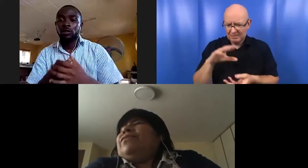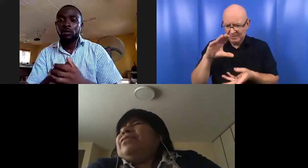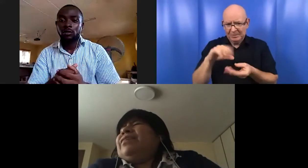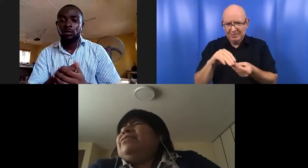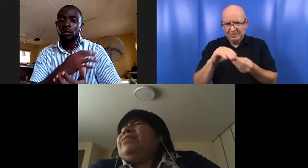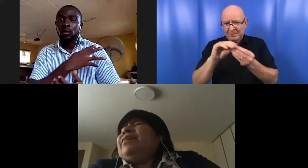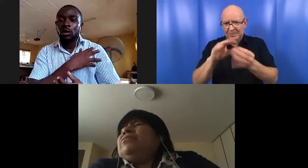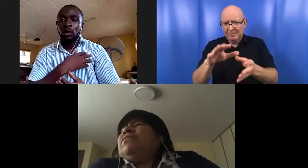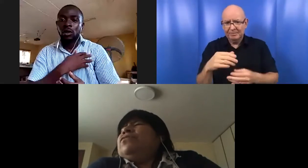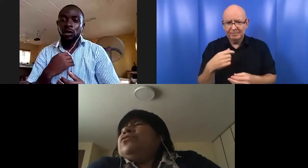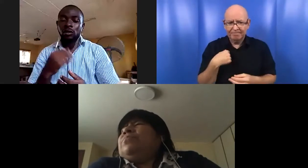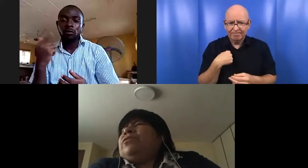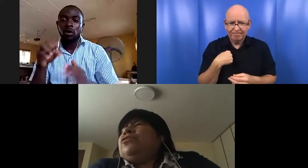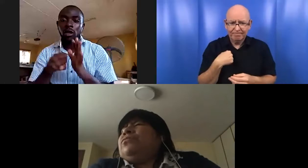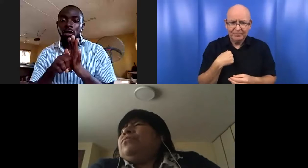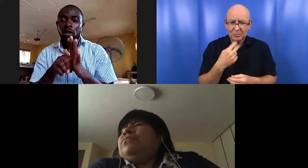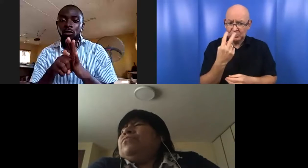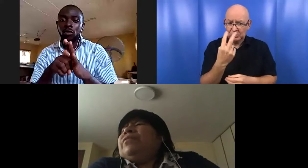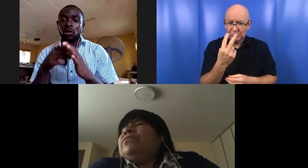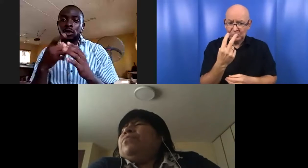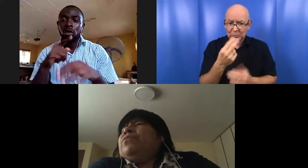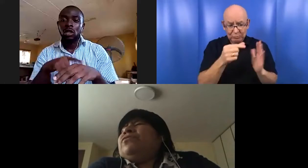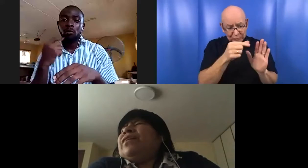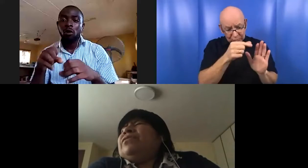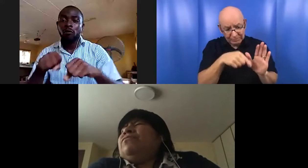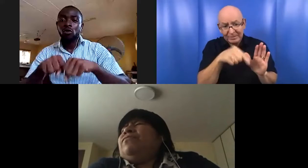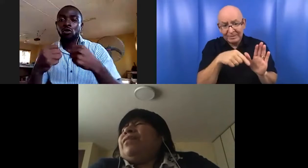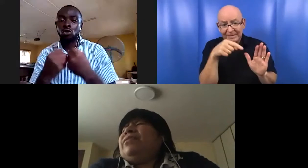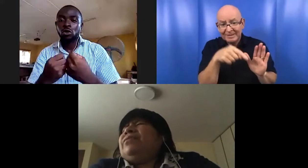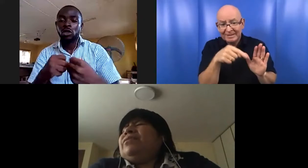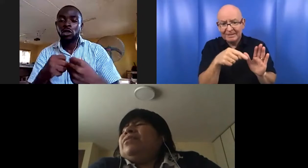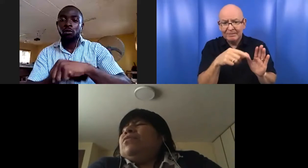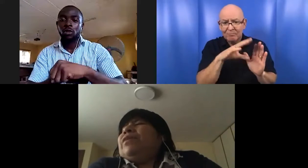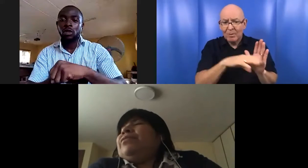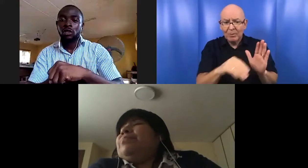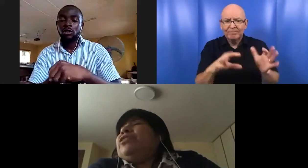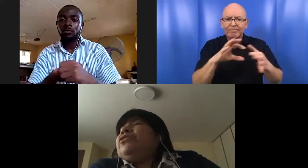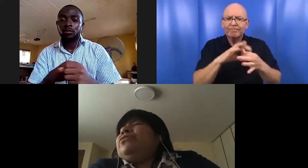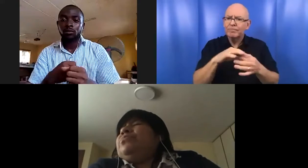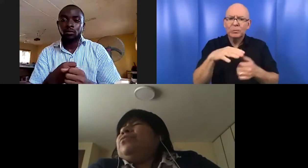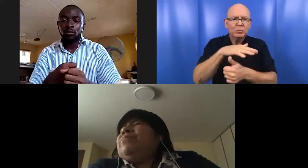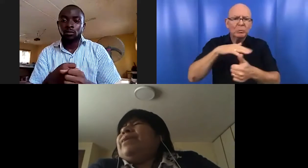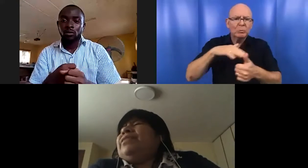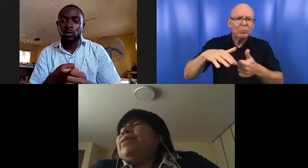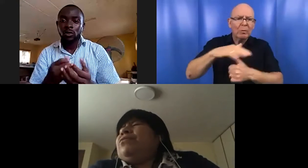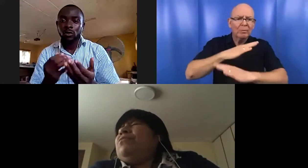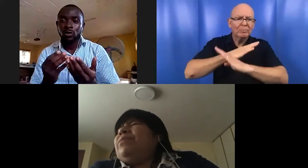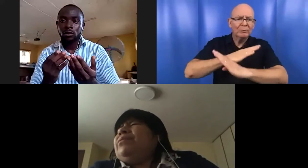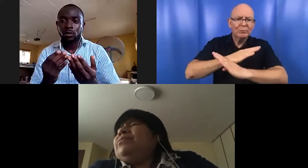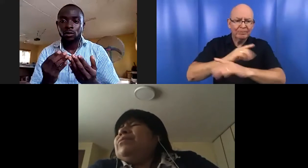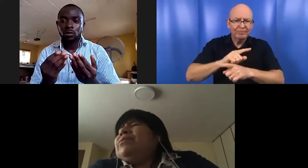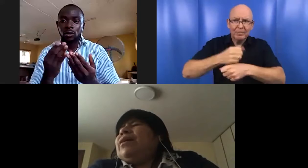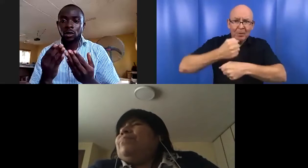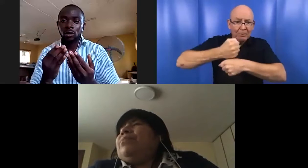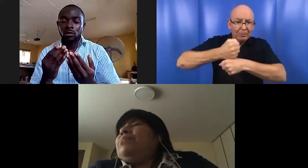For instance, in case of social protection, what the report tries to find is what are the measures put in place by